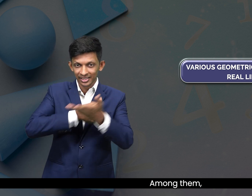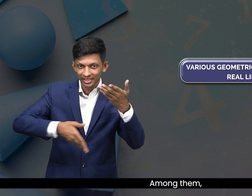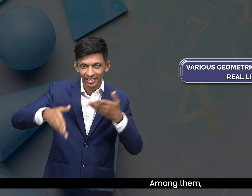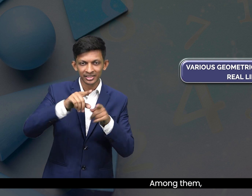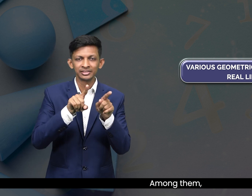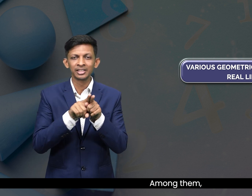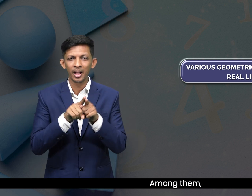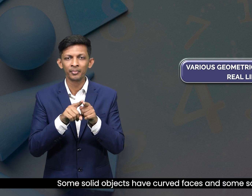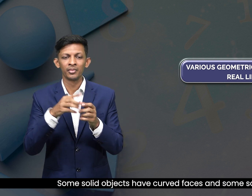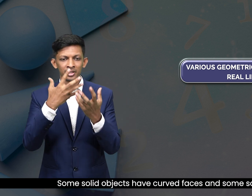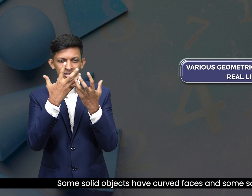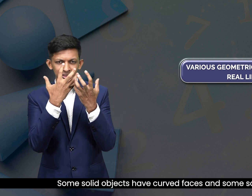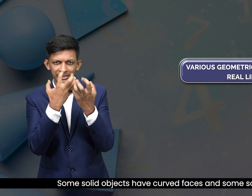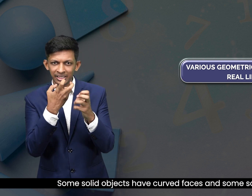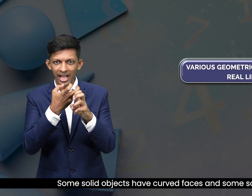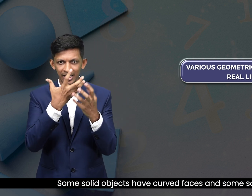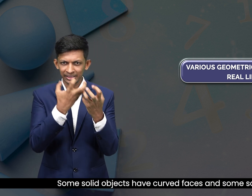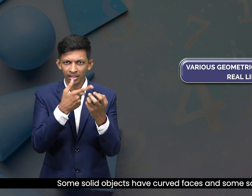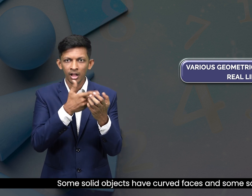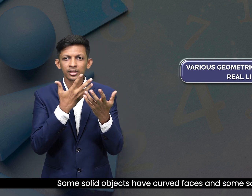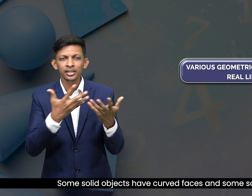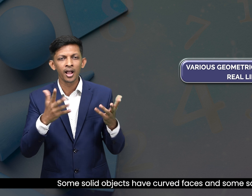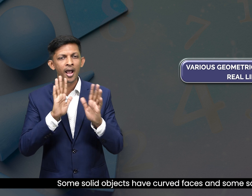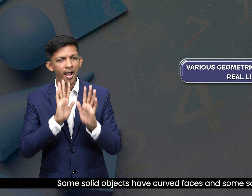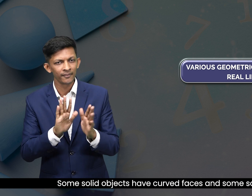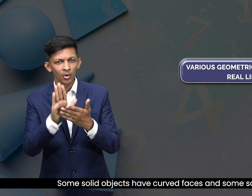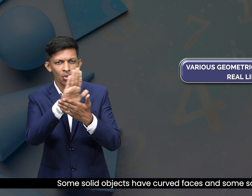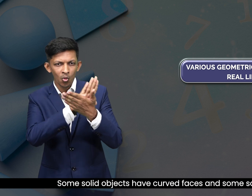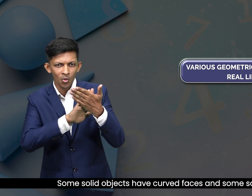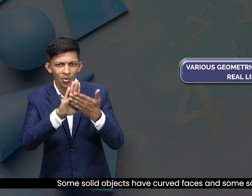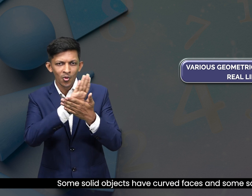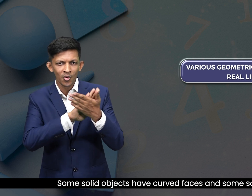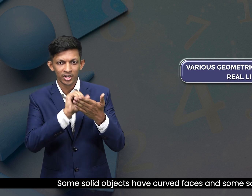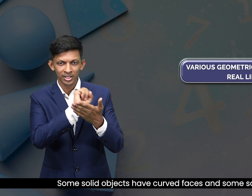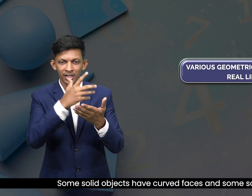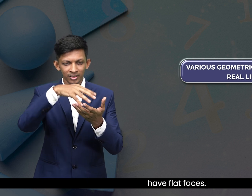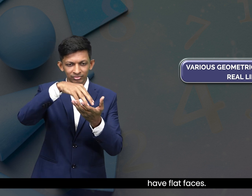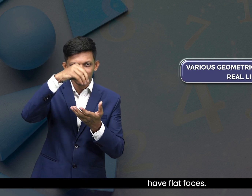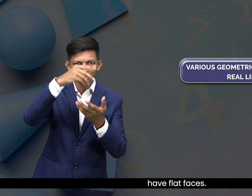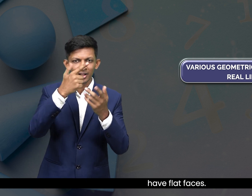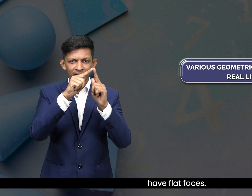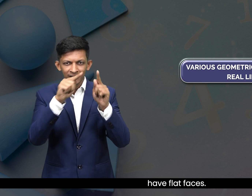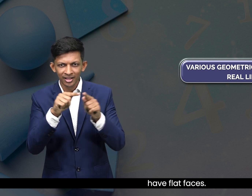Among them, some solid objects have curved faces and some solid objects have flat faces.